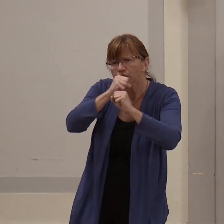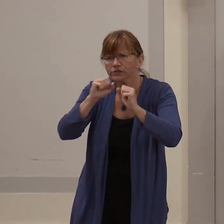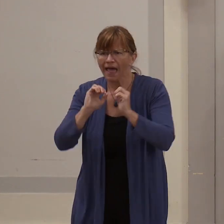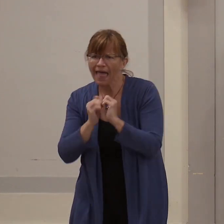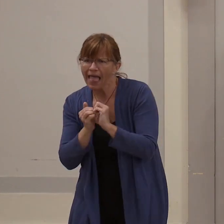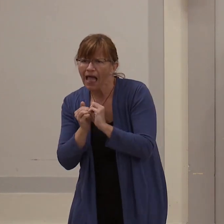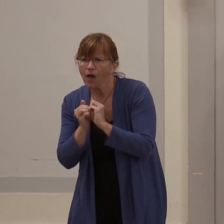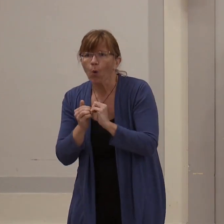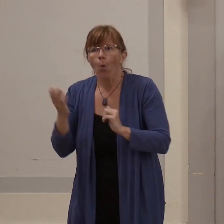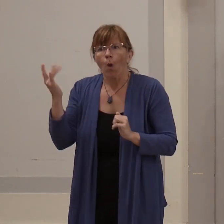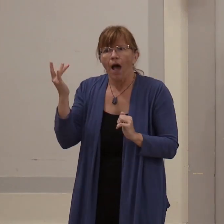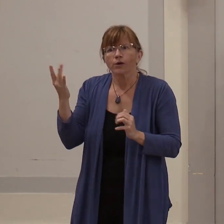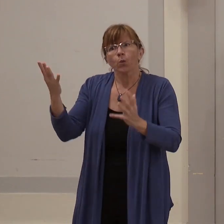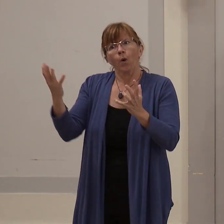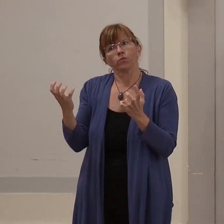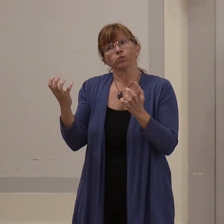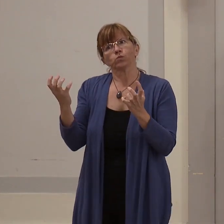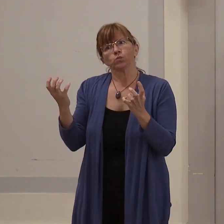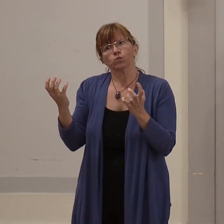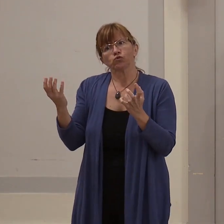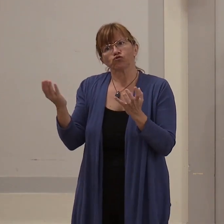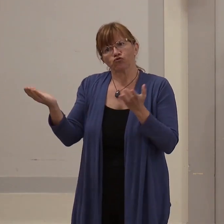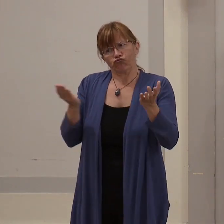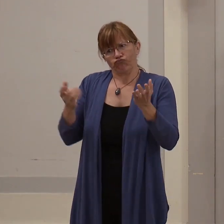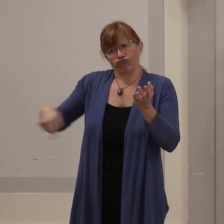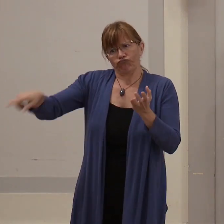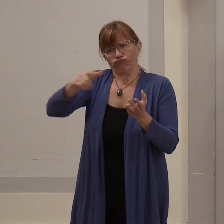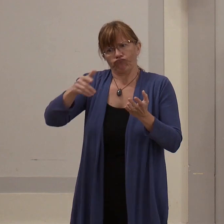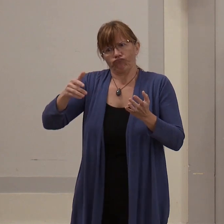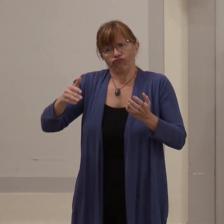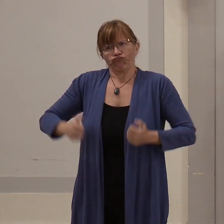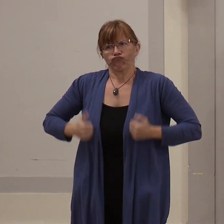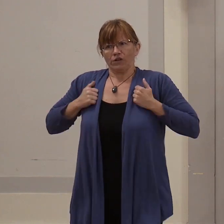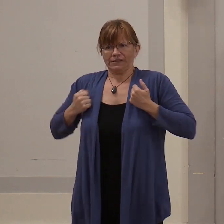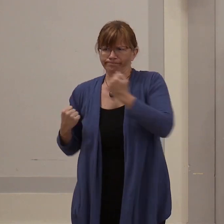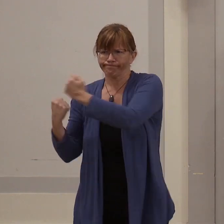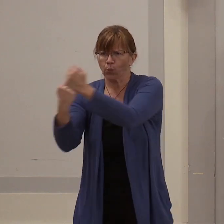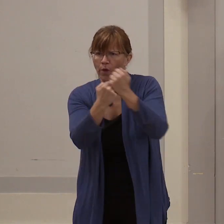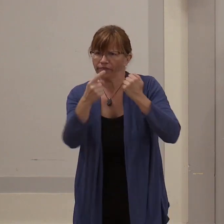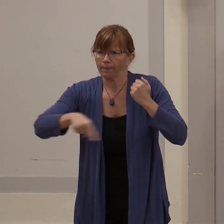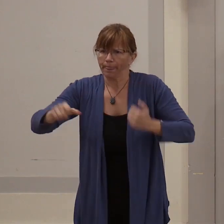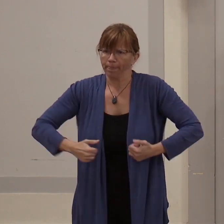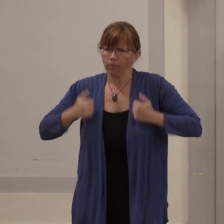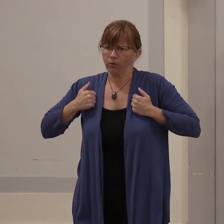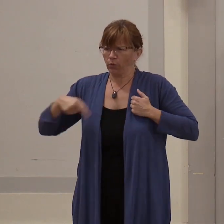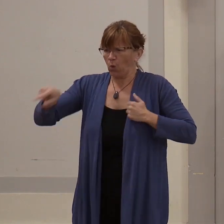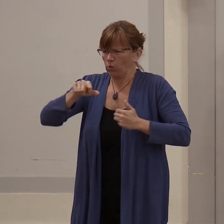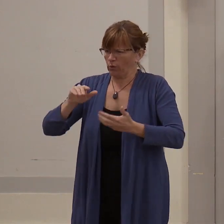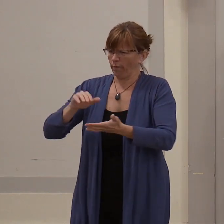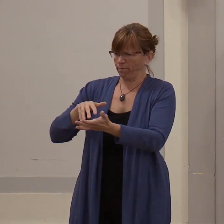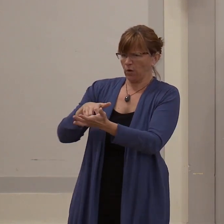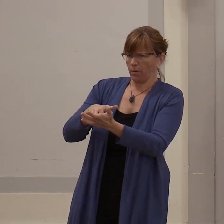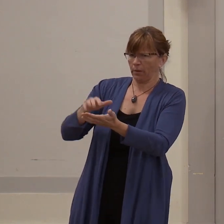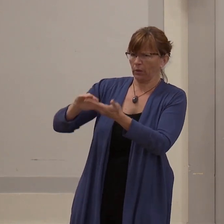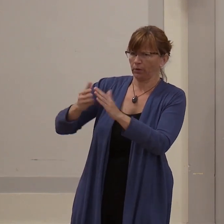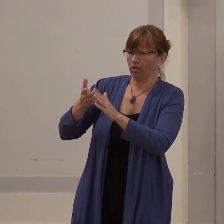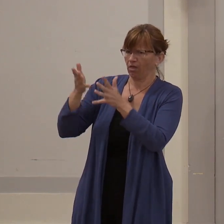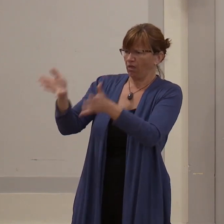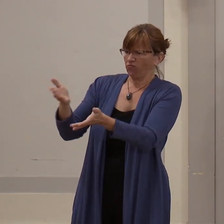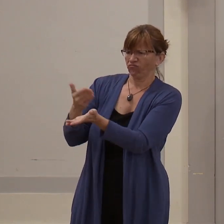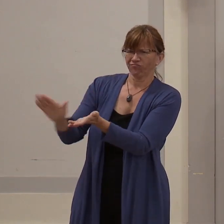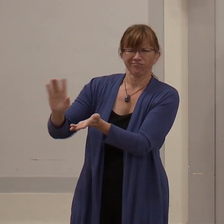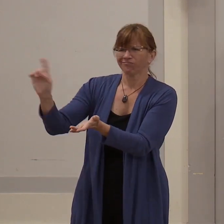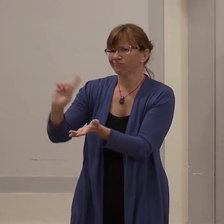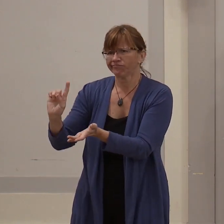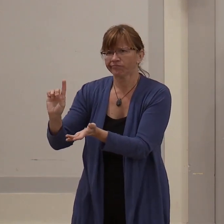serve our residents and ensure that our most vulnerable communities are not left behind. And at the same time, we are, as you